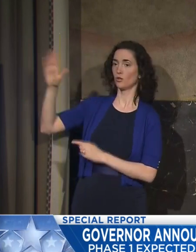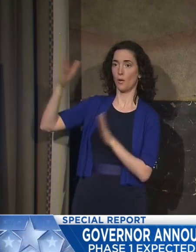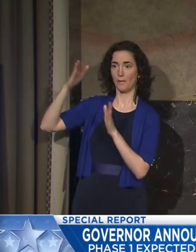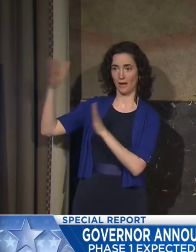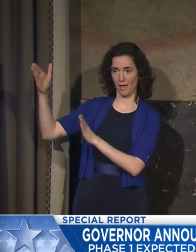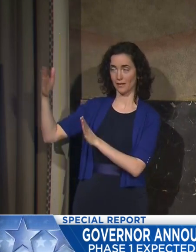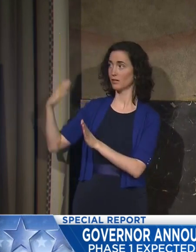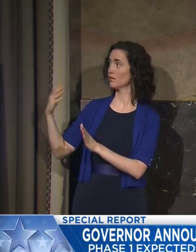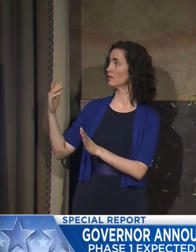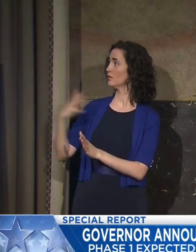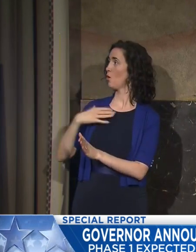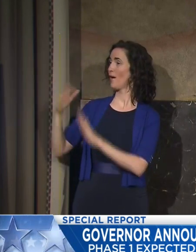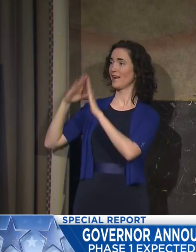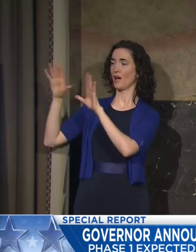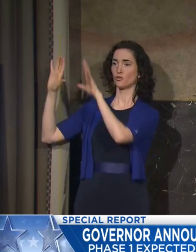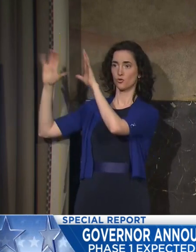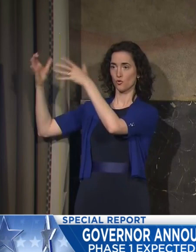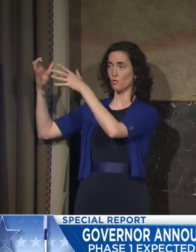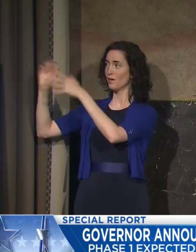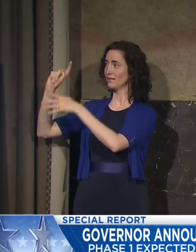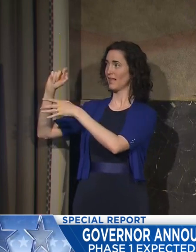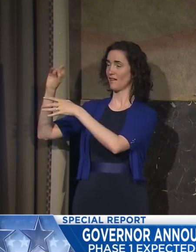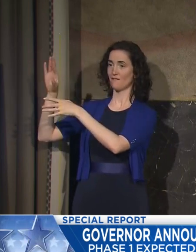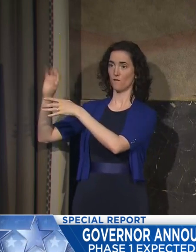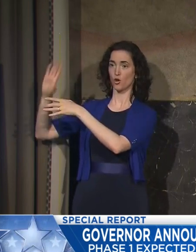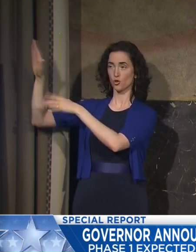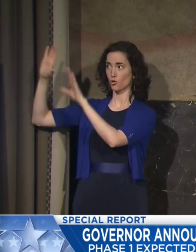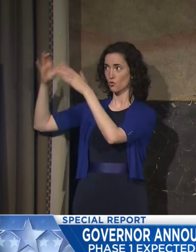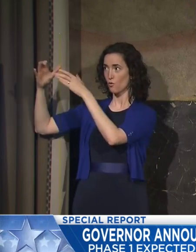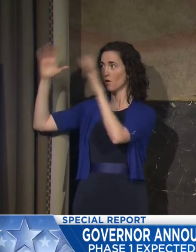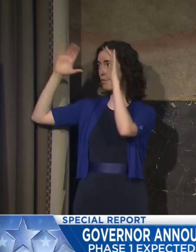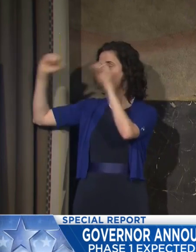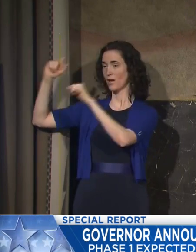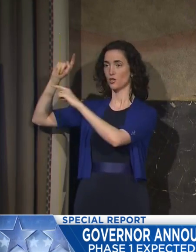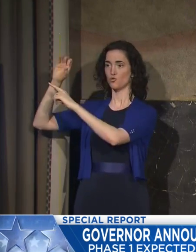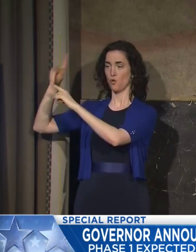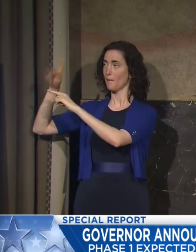issued by the White House Coronavirus Task Force and President Trump's